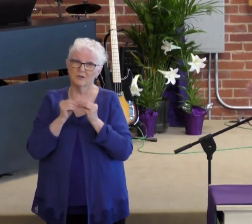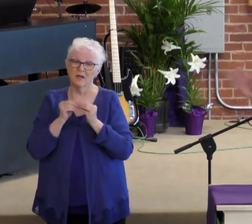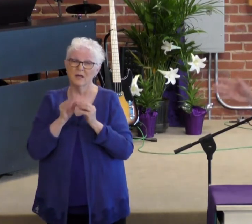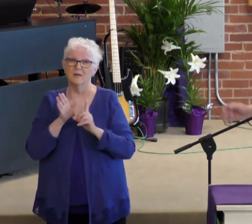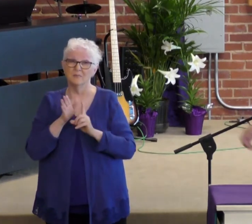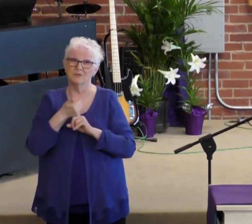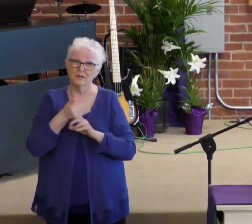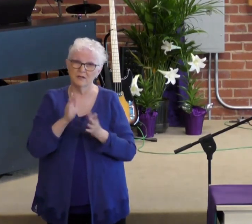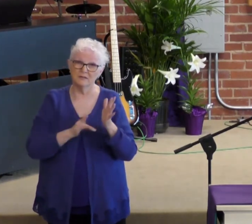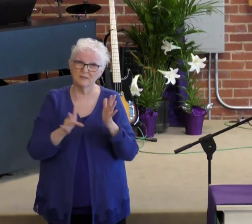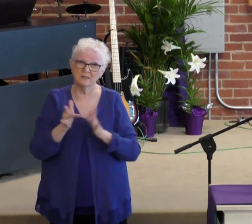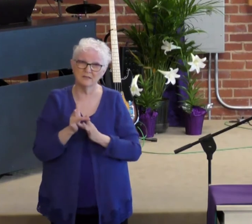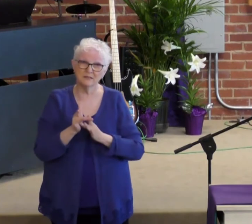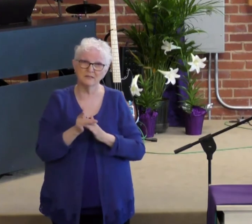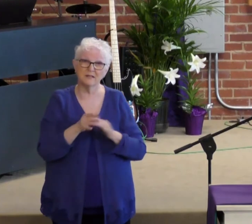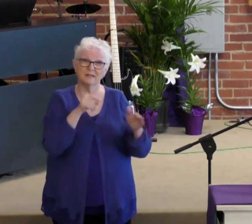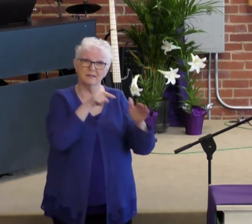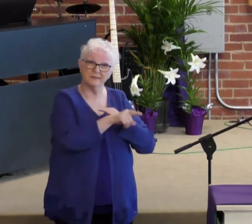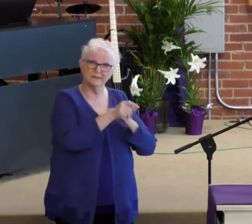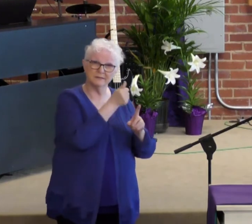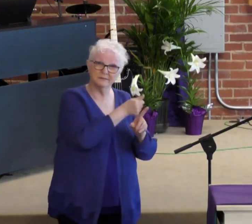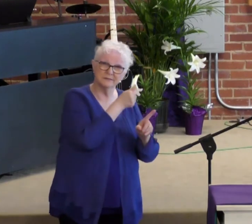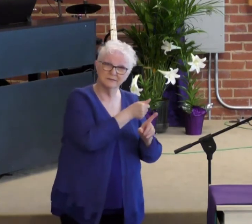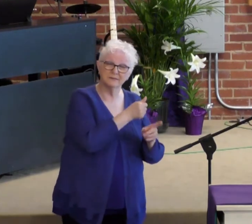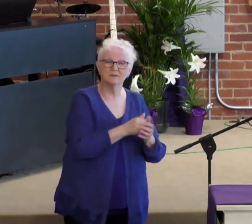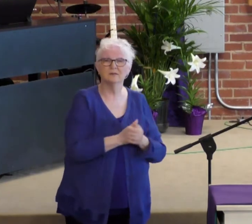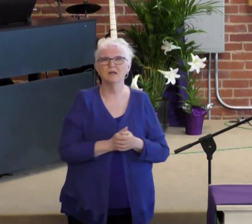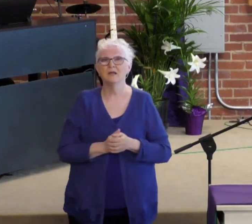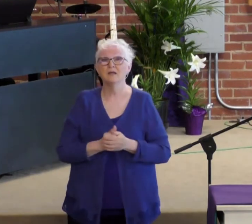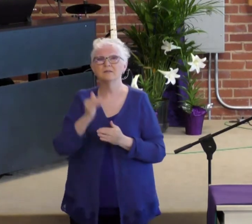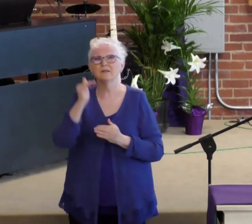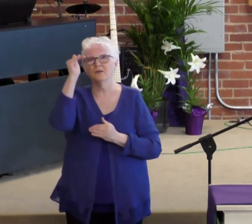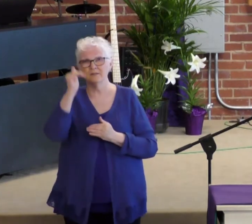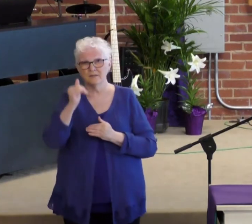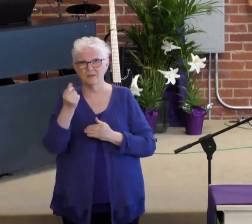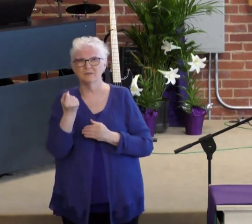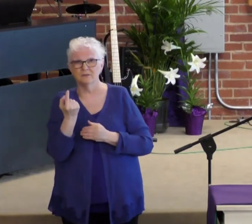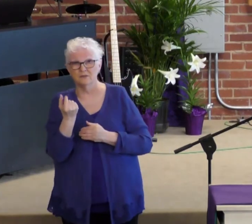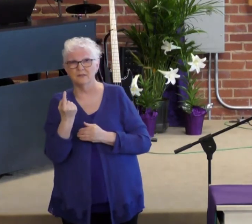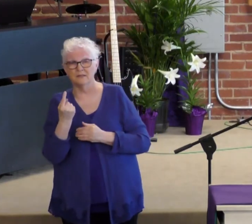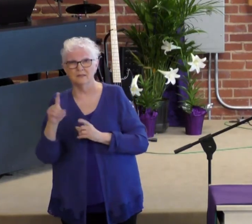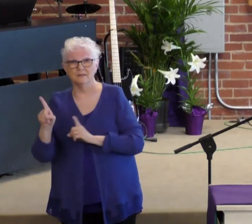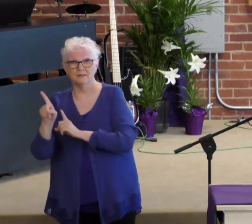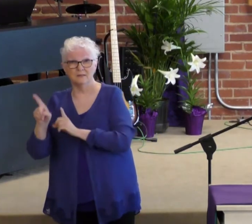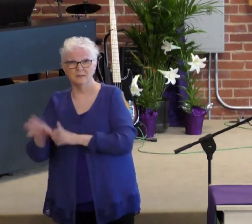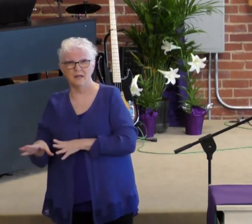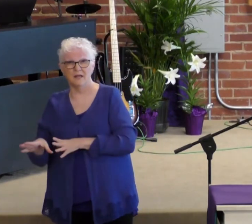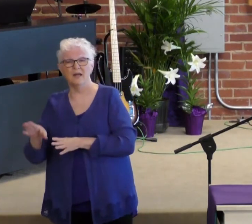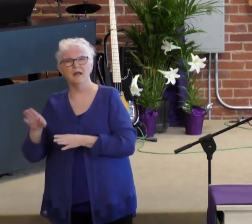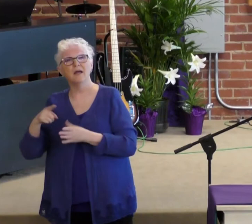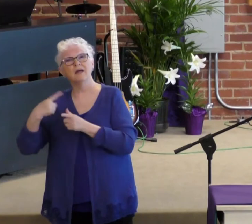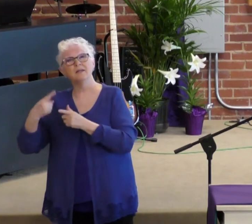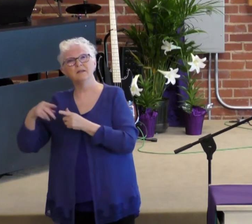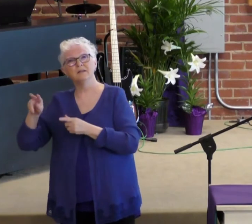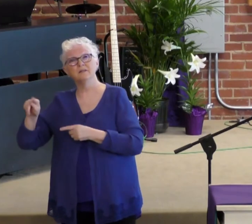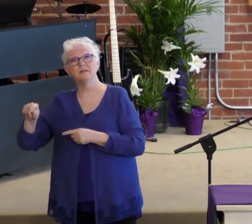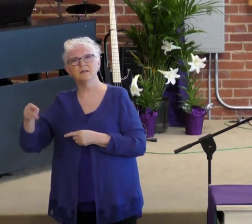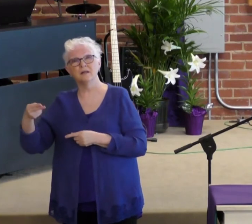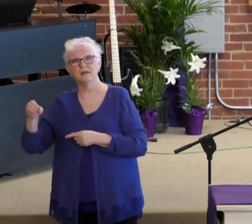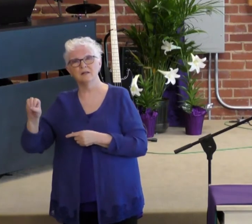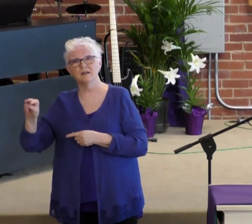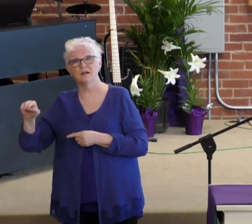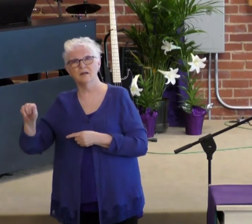So Judas brought the crowd down to 11, and then we discover that Thomas was missing on that